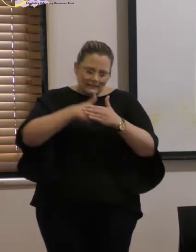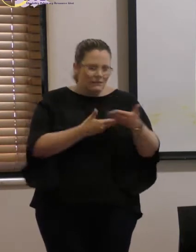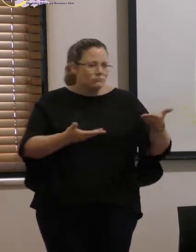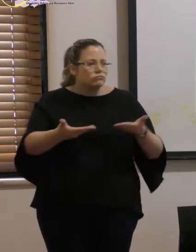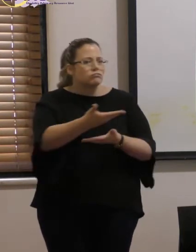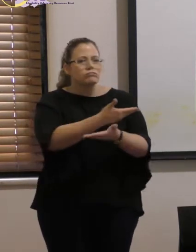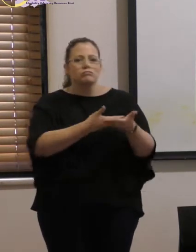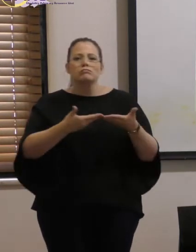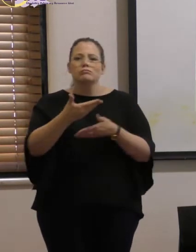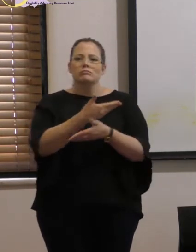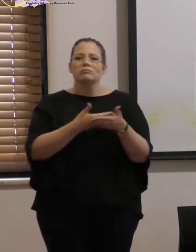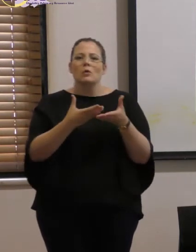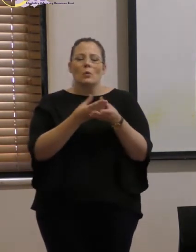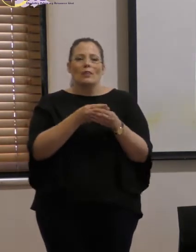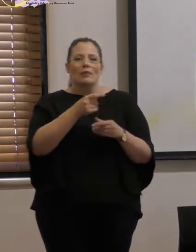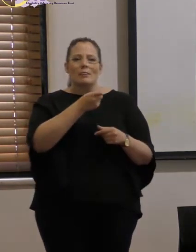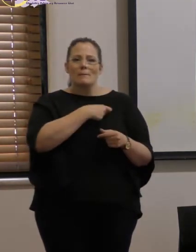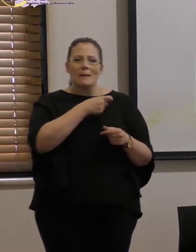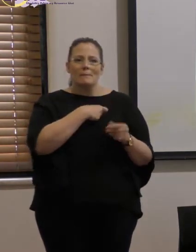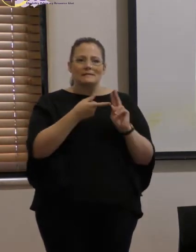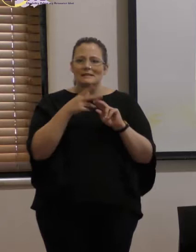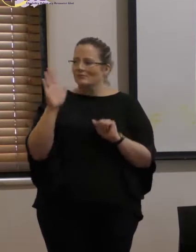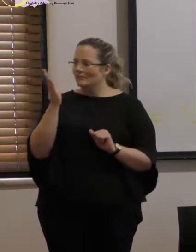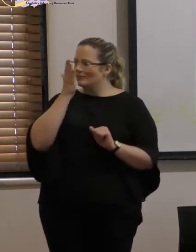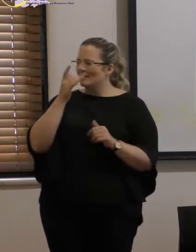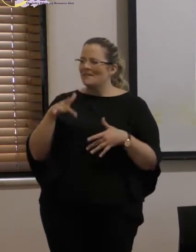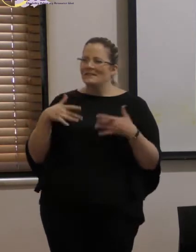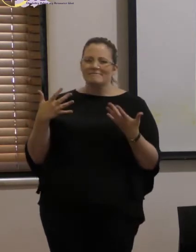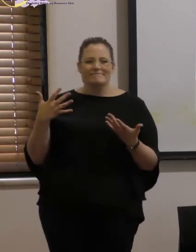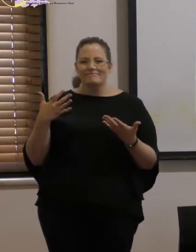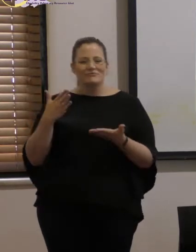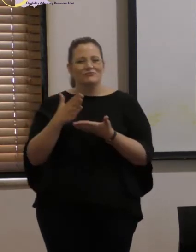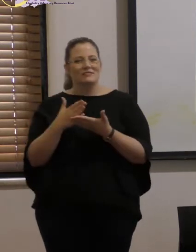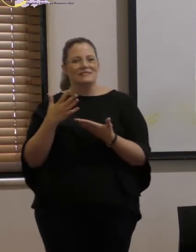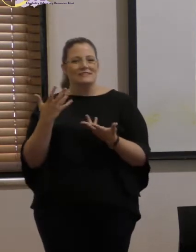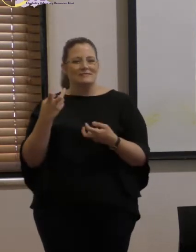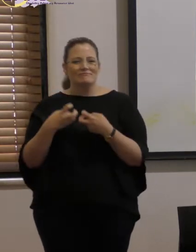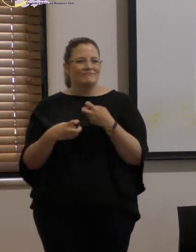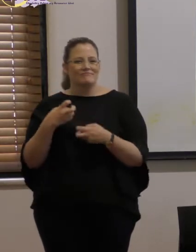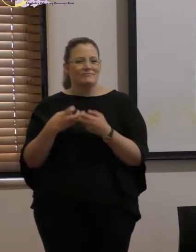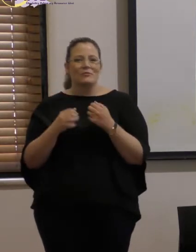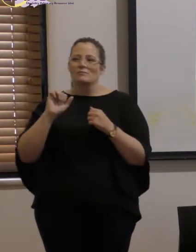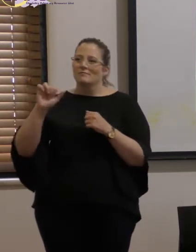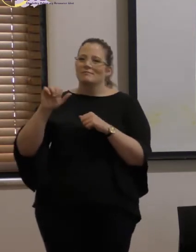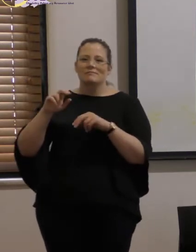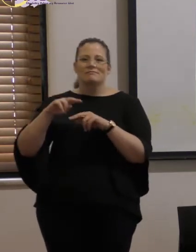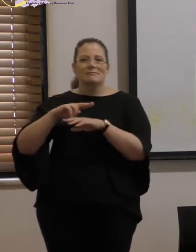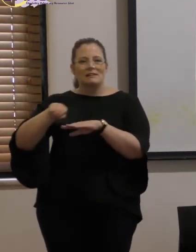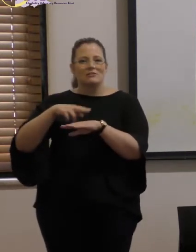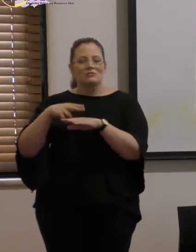members. But then I feel, you know, so it's been very problematic in terms of the National Disability Strategy. It's nearly at an